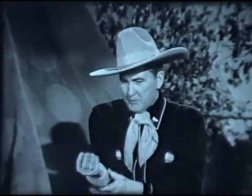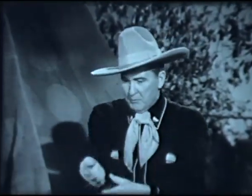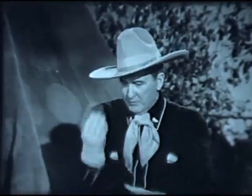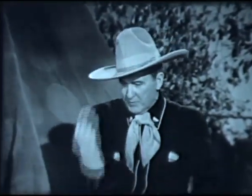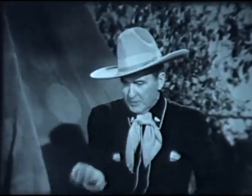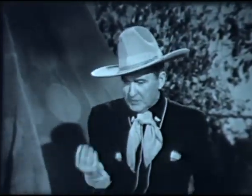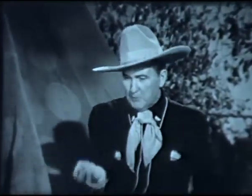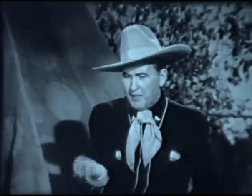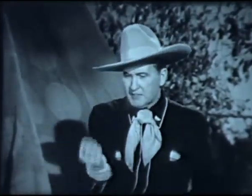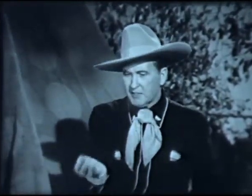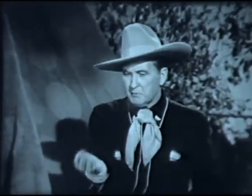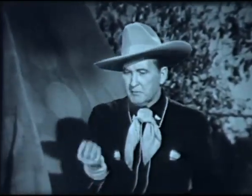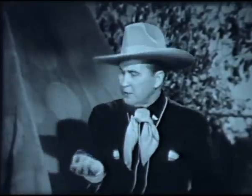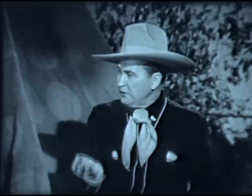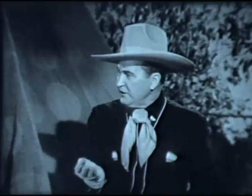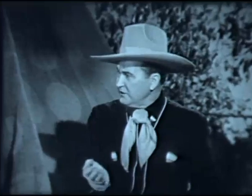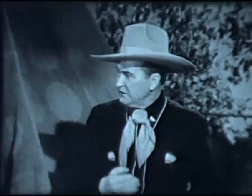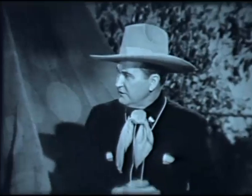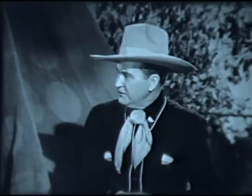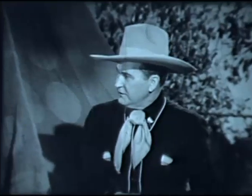them, deposited them that way.